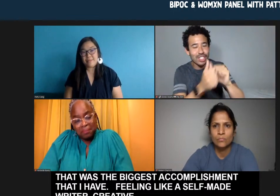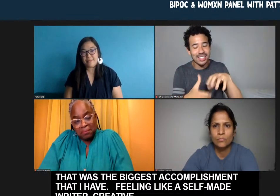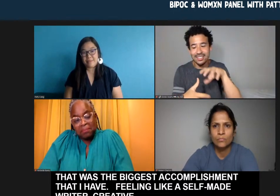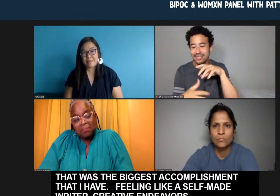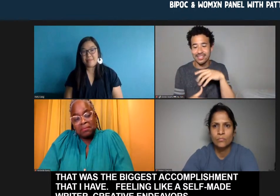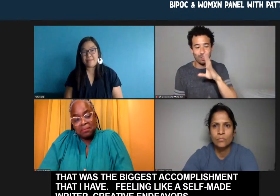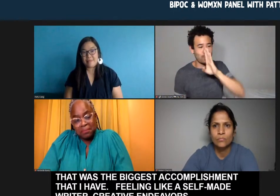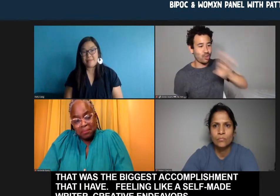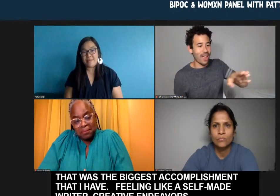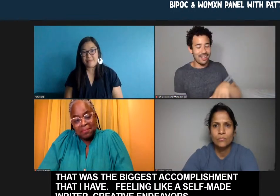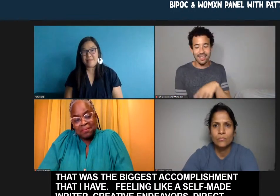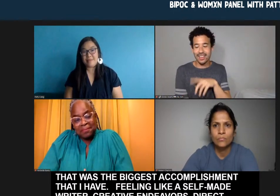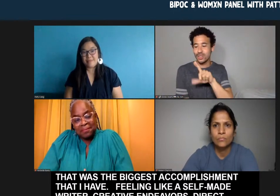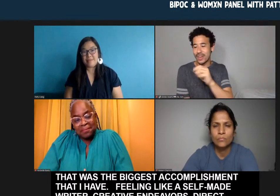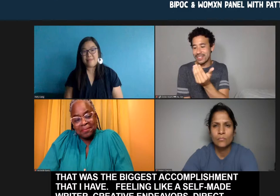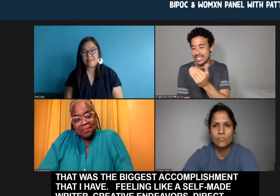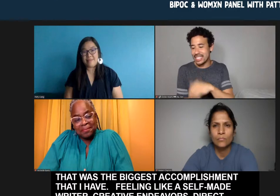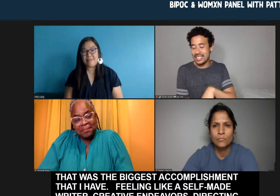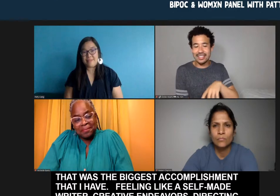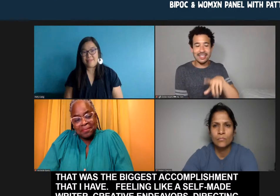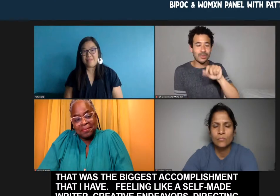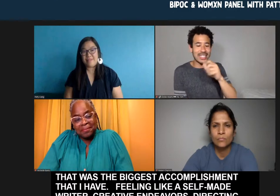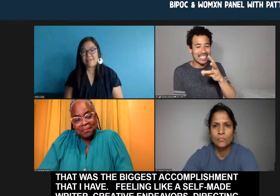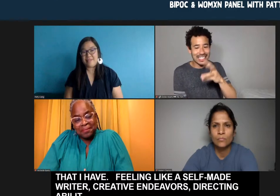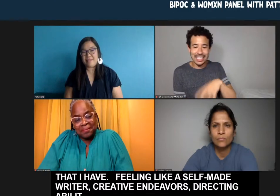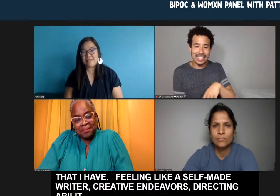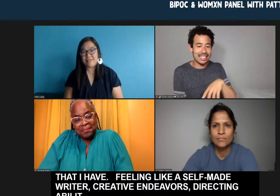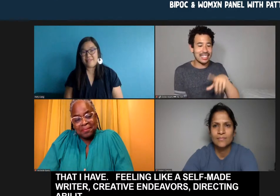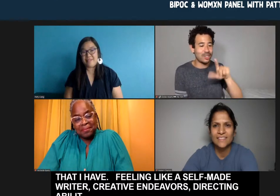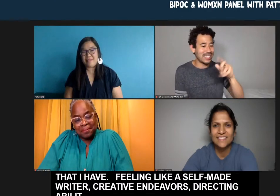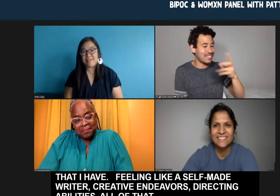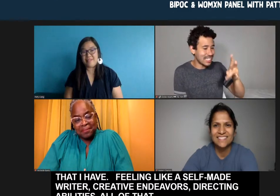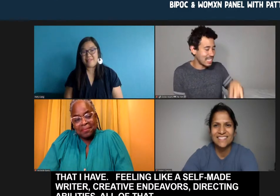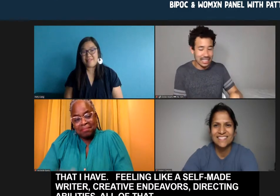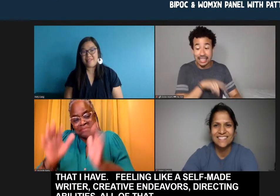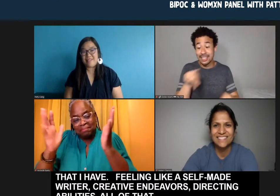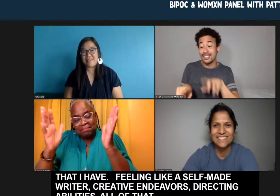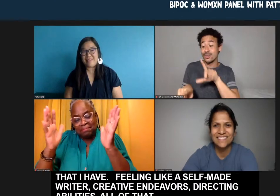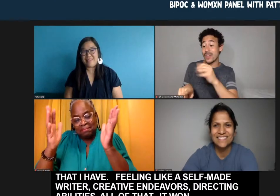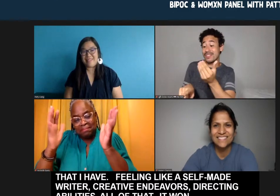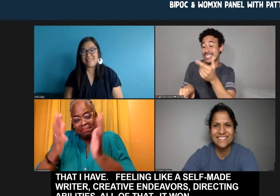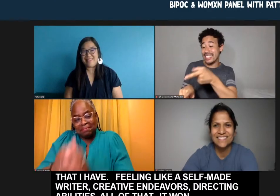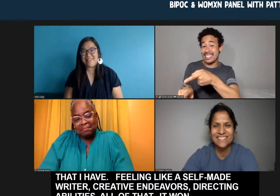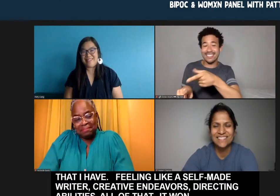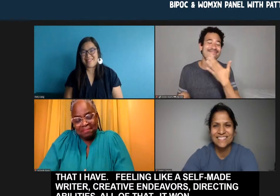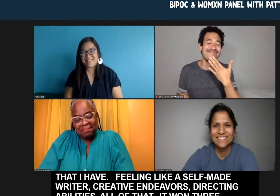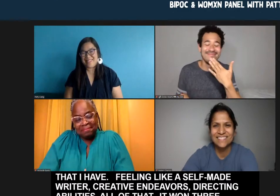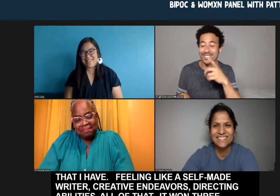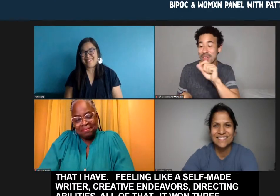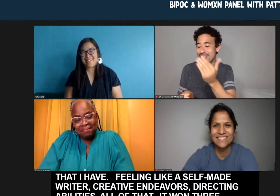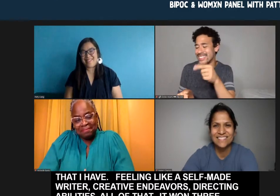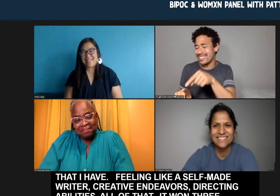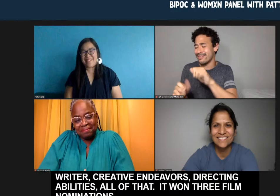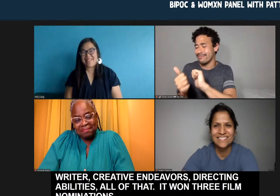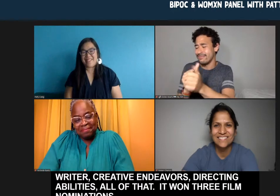national film competitions. And just in 2015, 2016, 2017 consecutively. And so